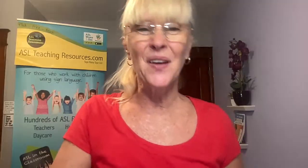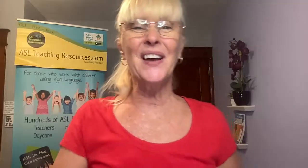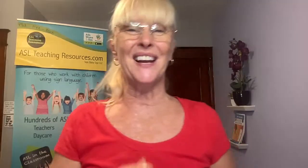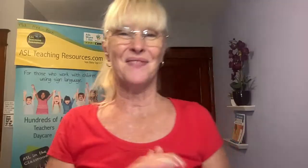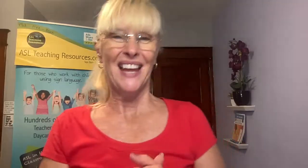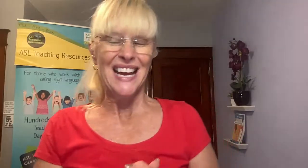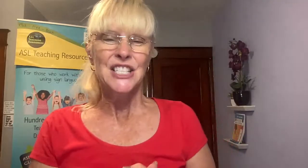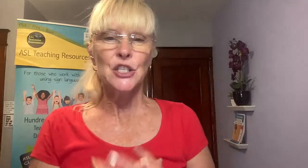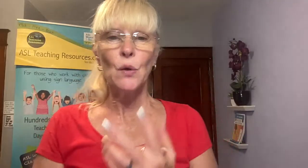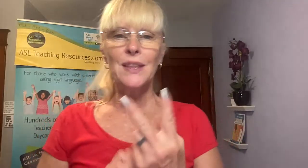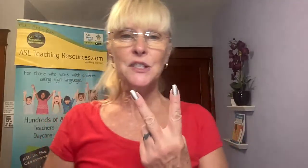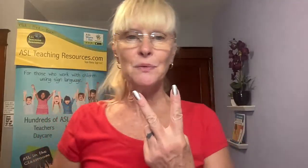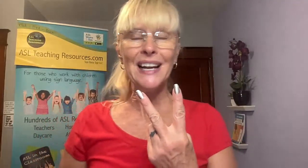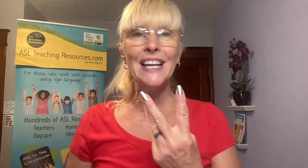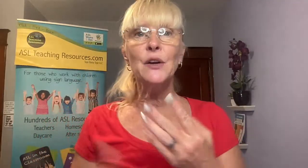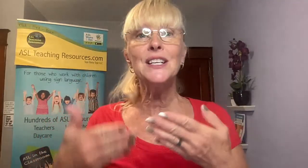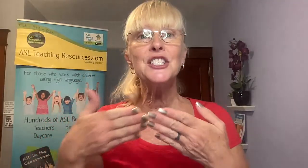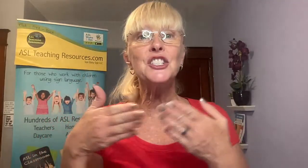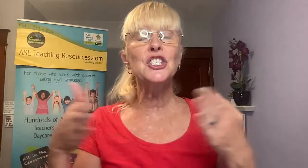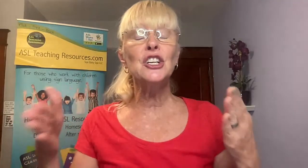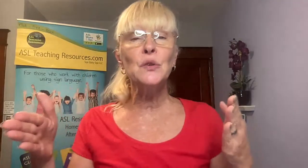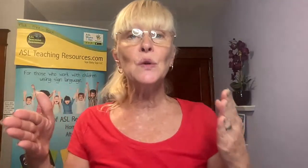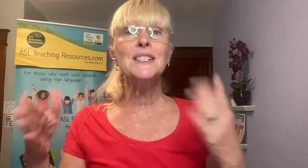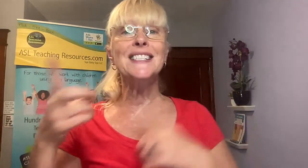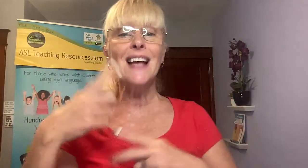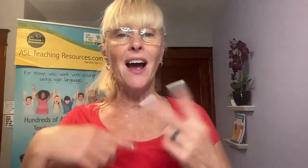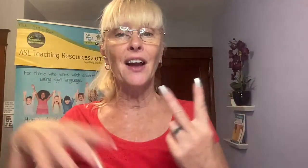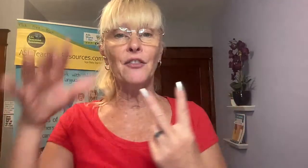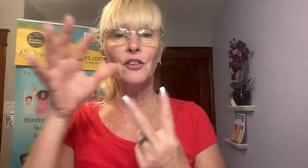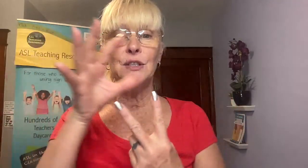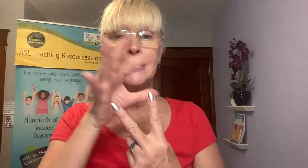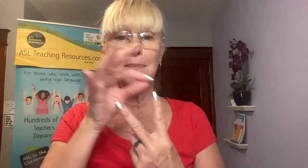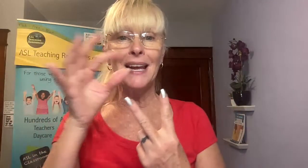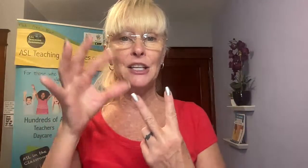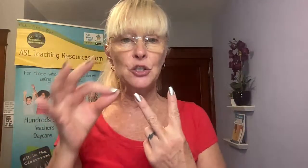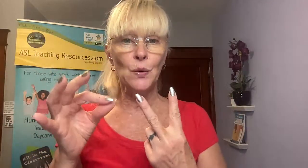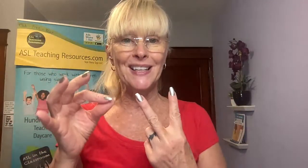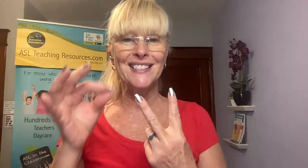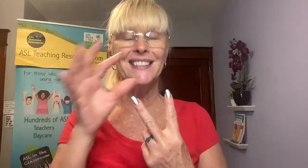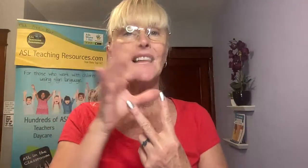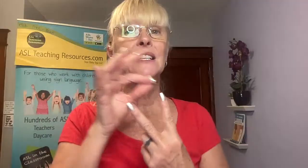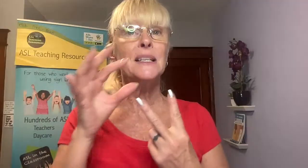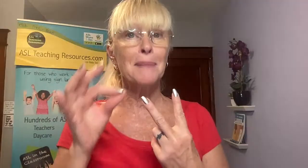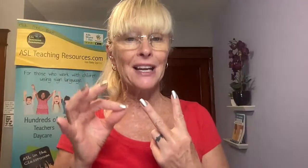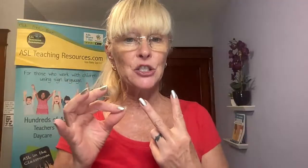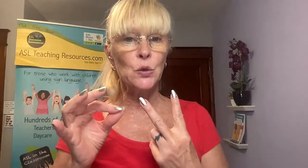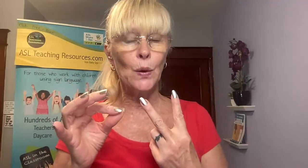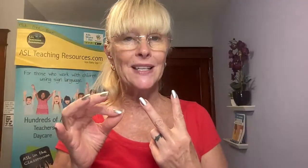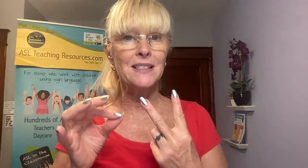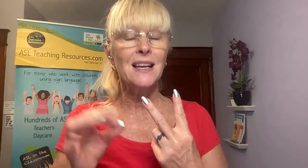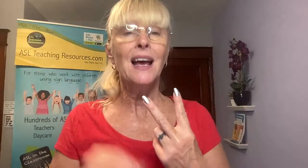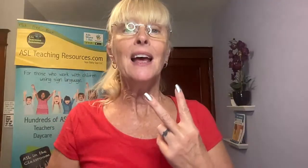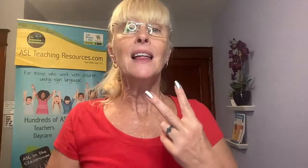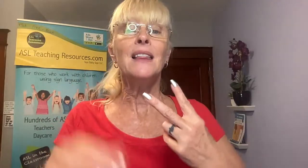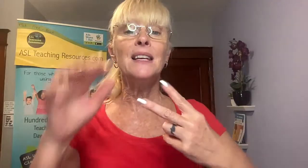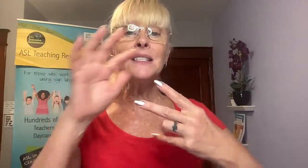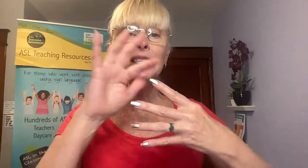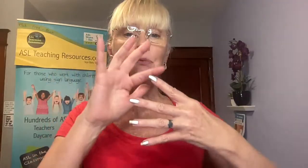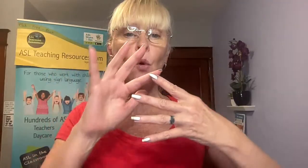Okay. So, this right here is the general sign for to make a choice. To make a choice. This is more